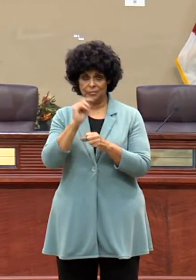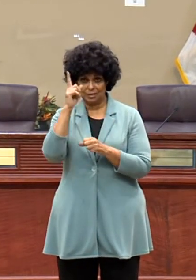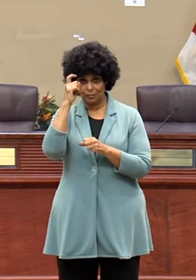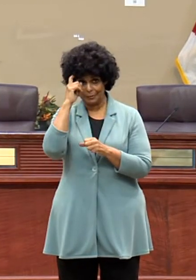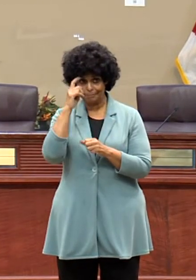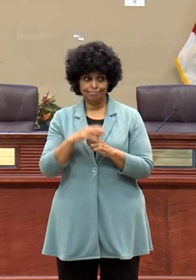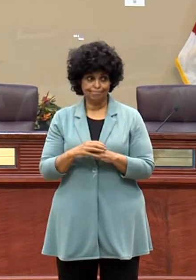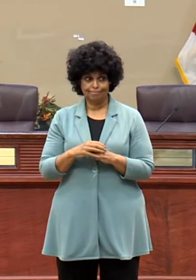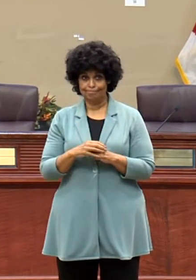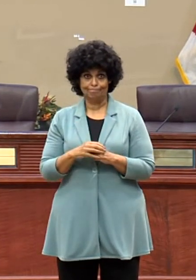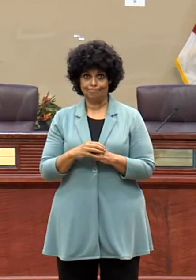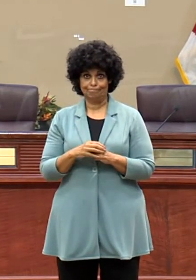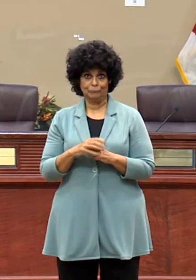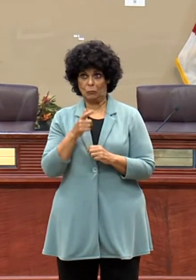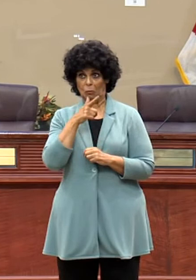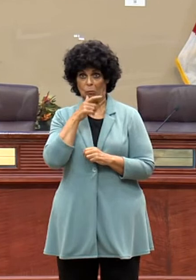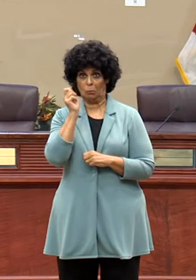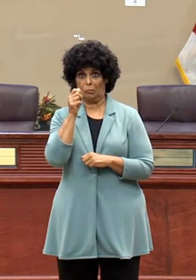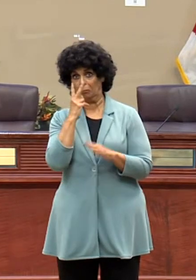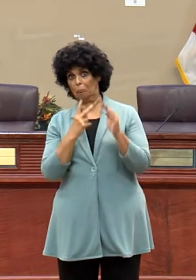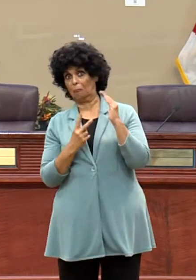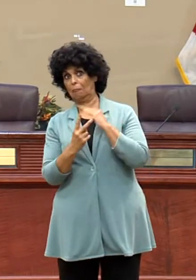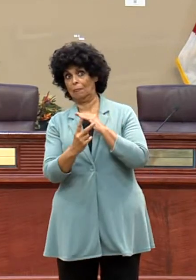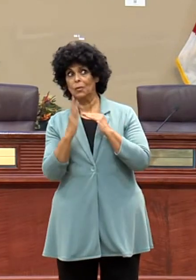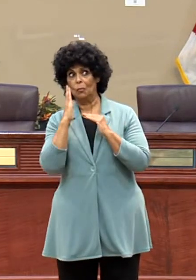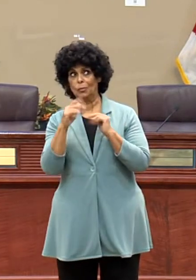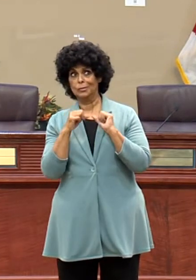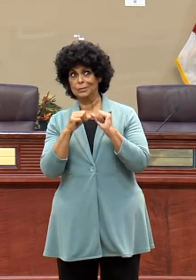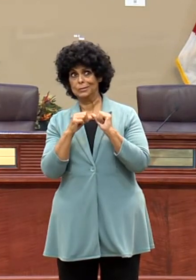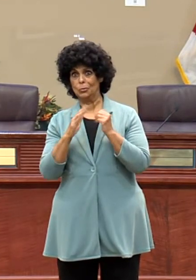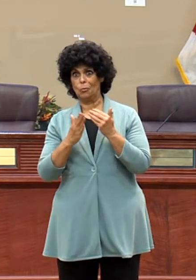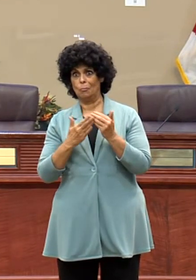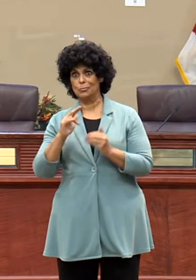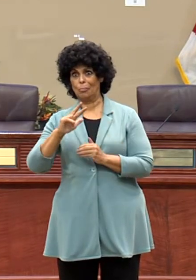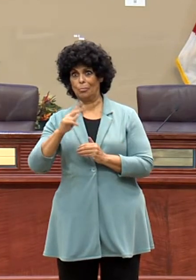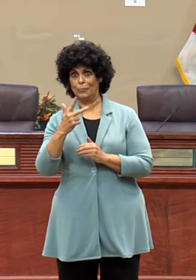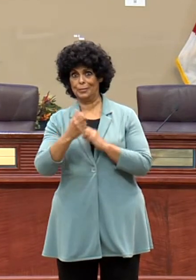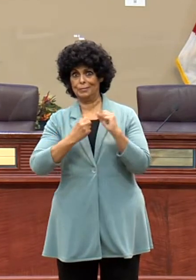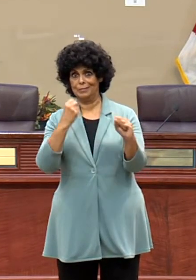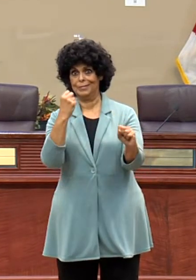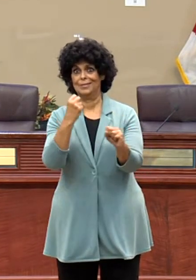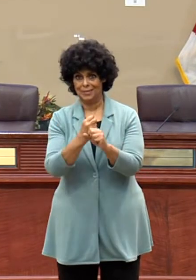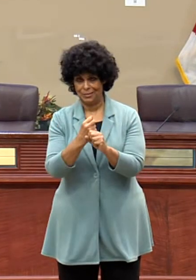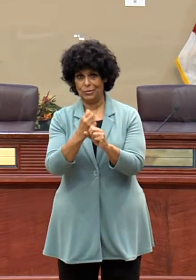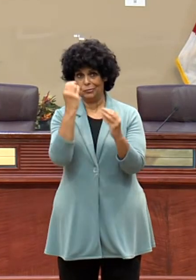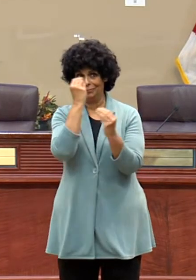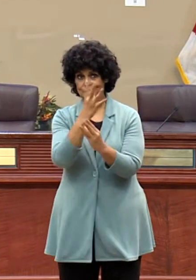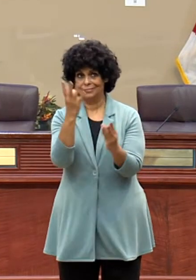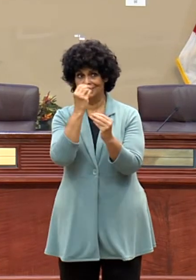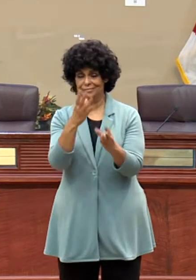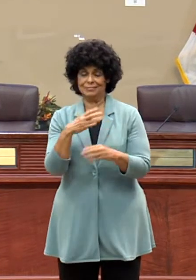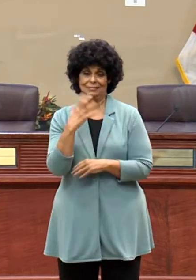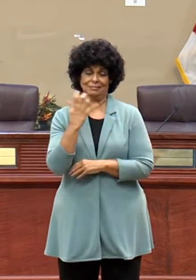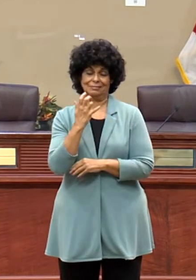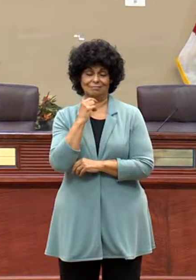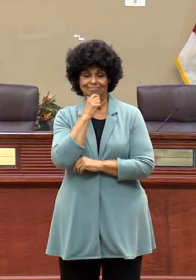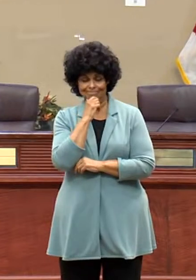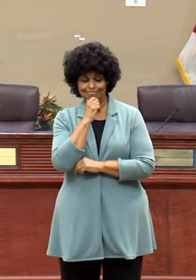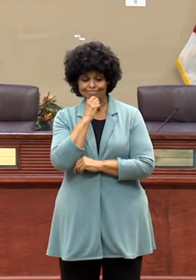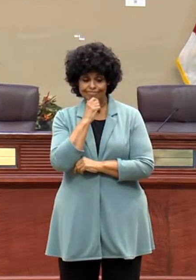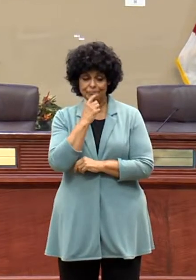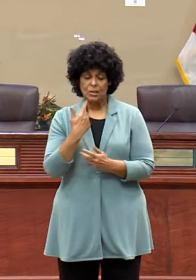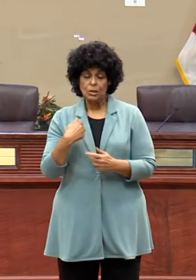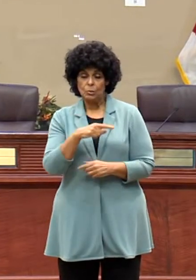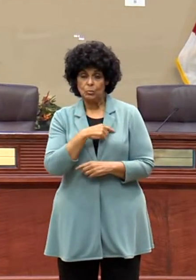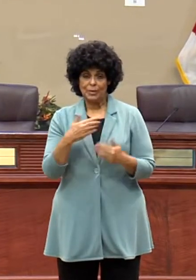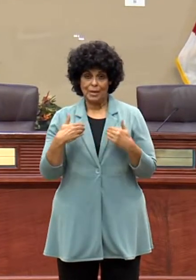thought? We're basically into nearly the third year of this. We continue to hold these briefings, however, to make certain that